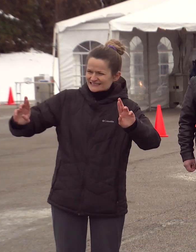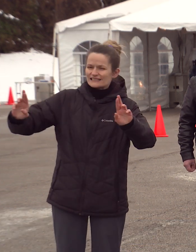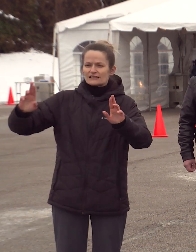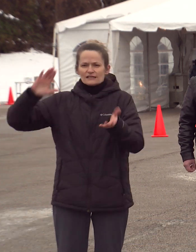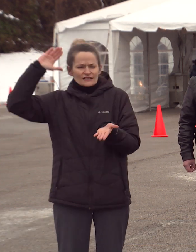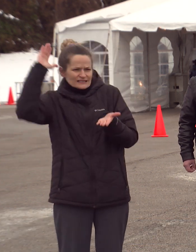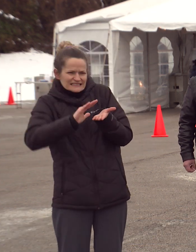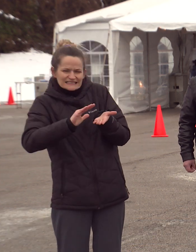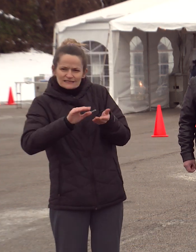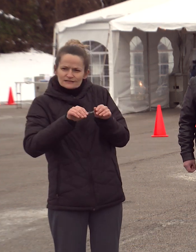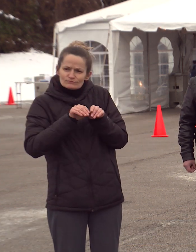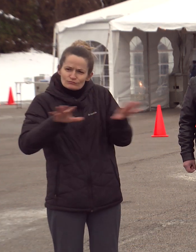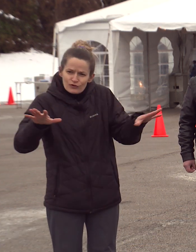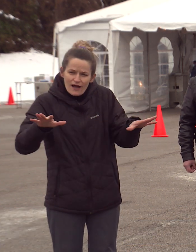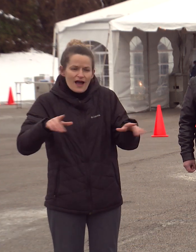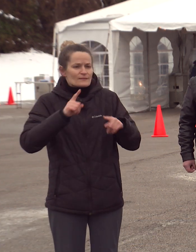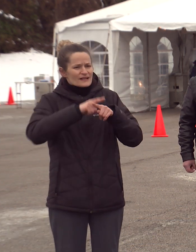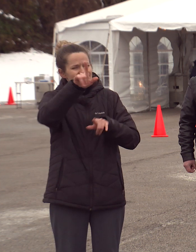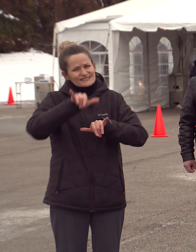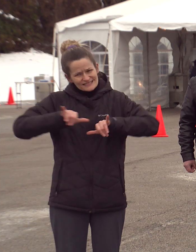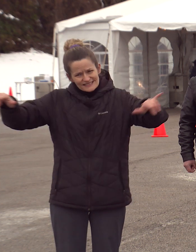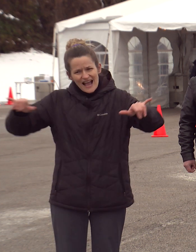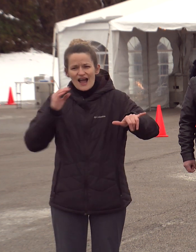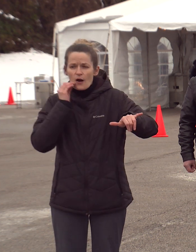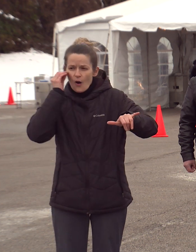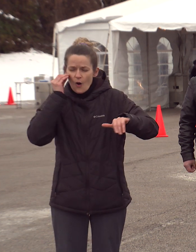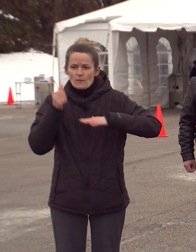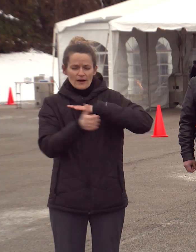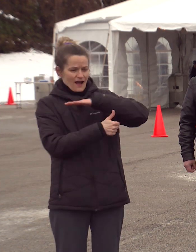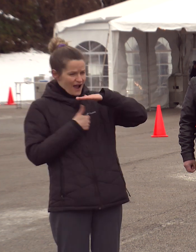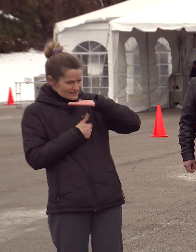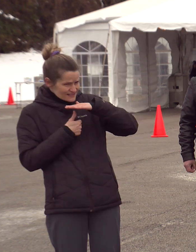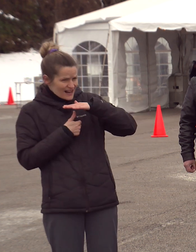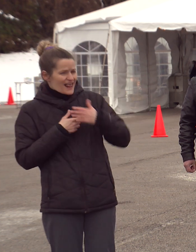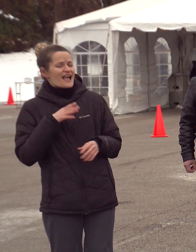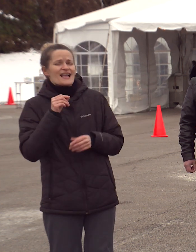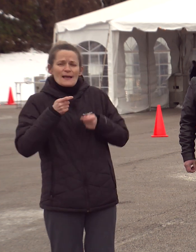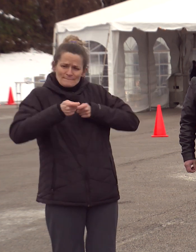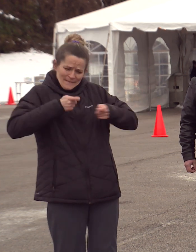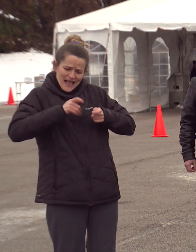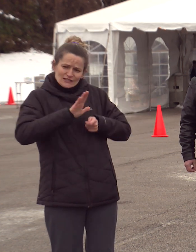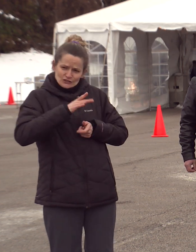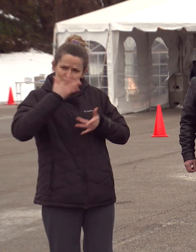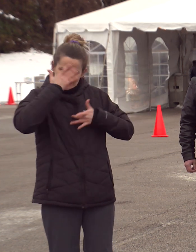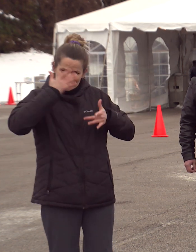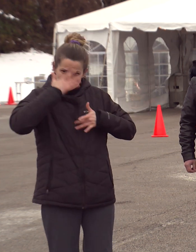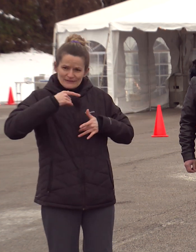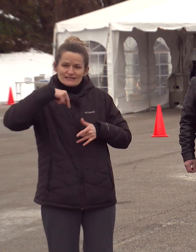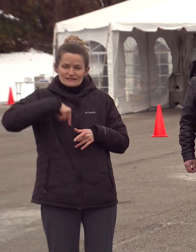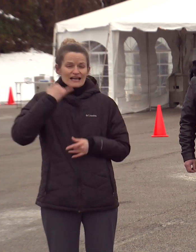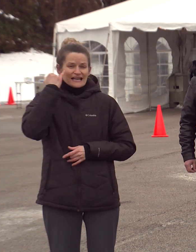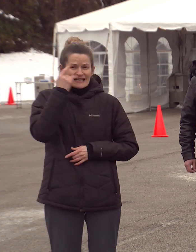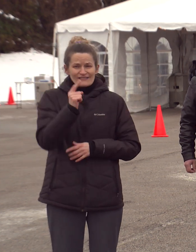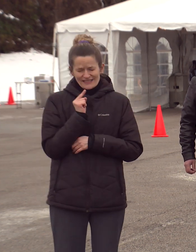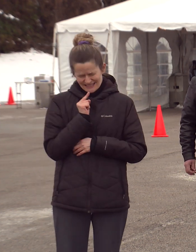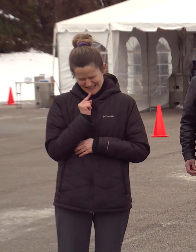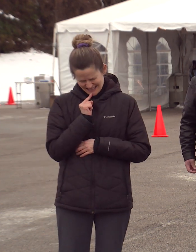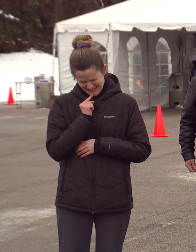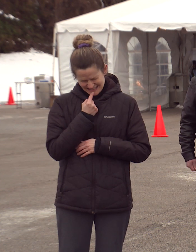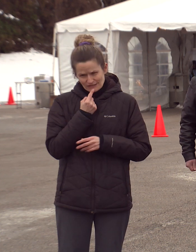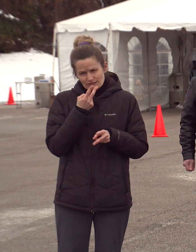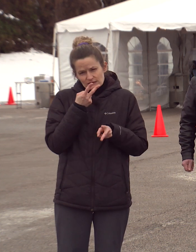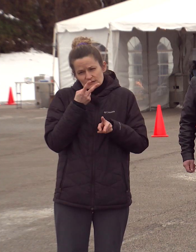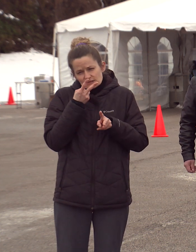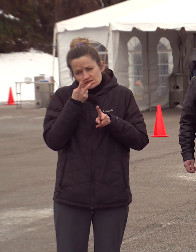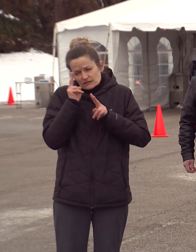isolate and manage your milder symptoms at home. If you experience severe symptoms, please seek medical care. Don't forget to